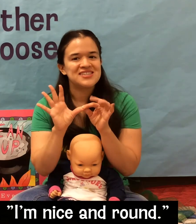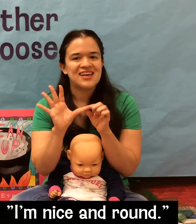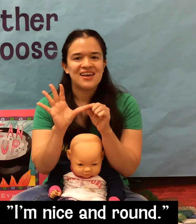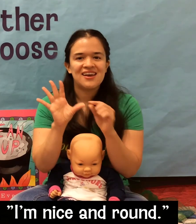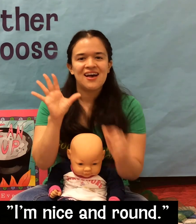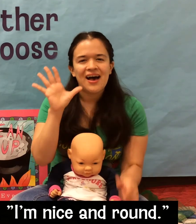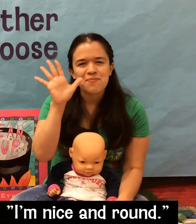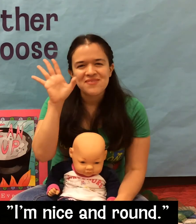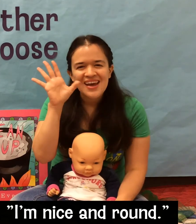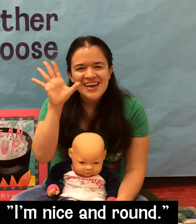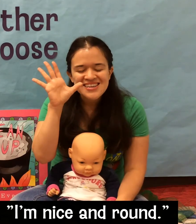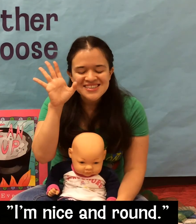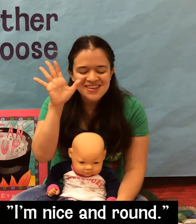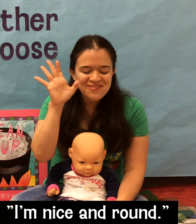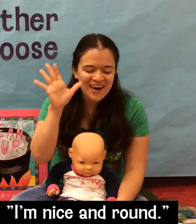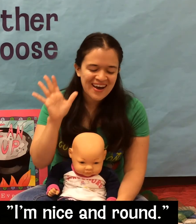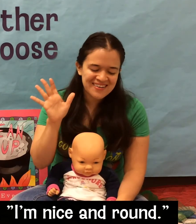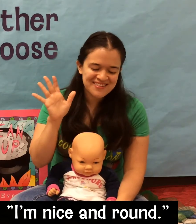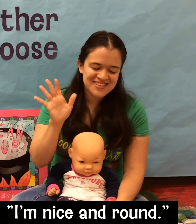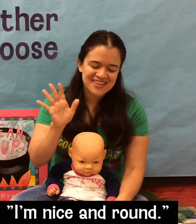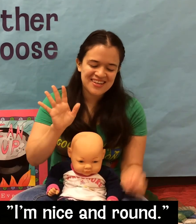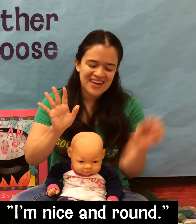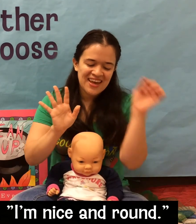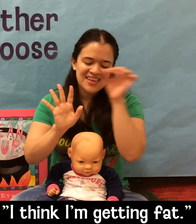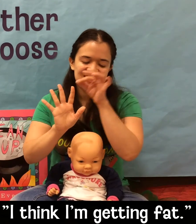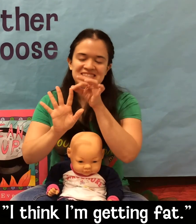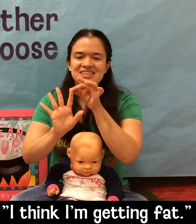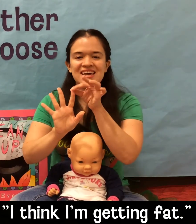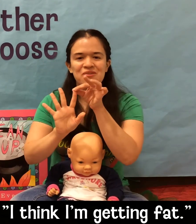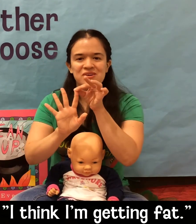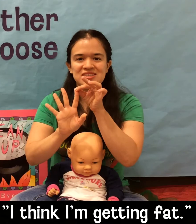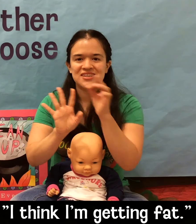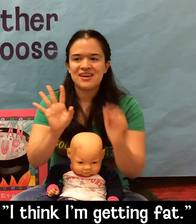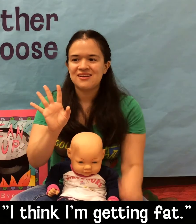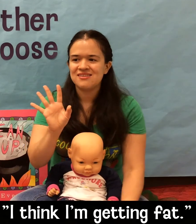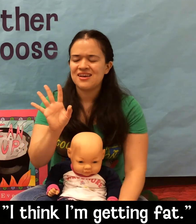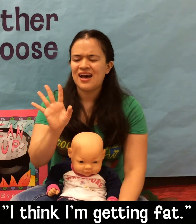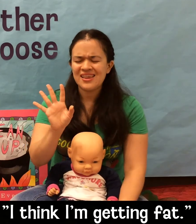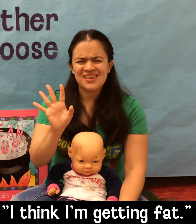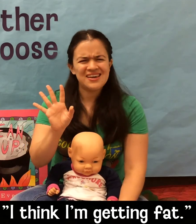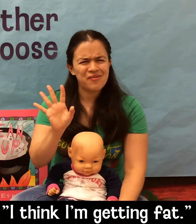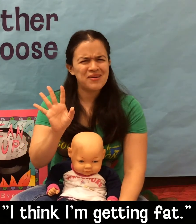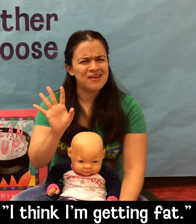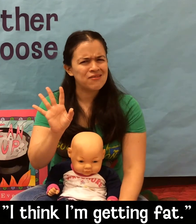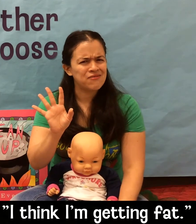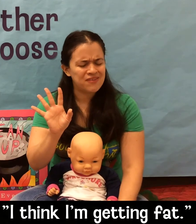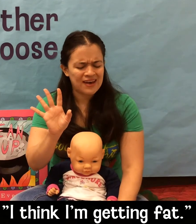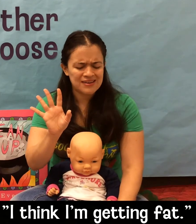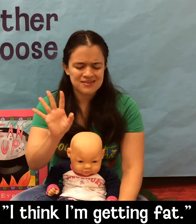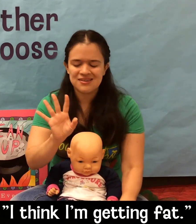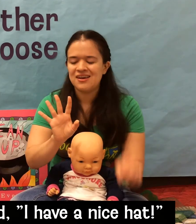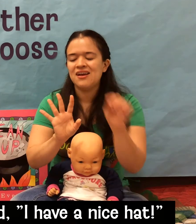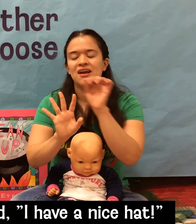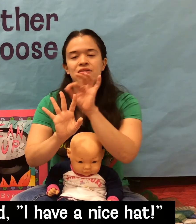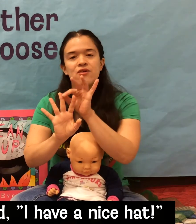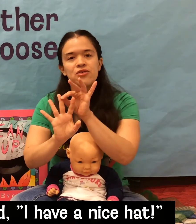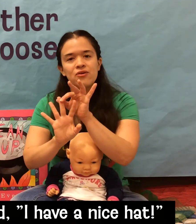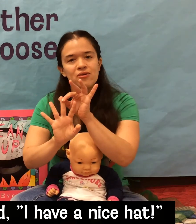one said, I'm nice and round. The second one said, I think I'm getting fat. The third